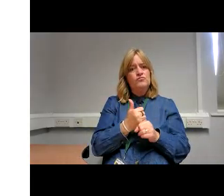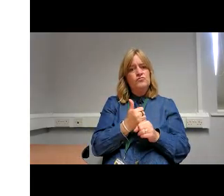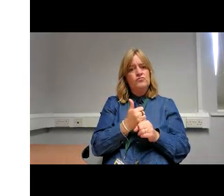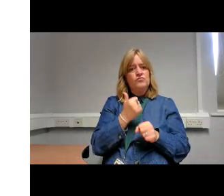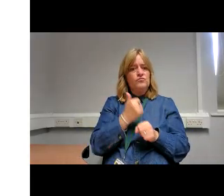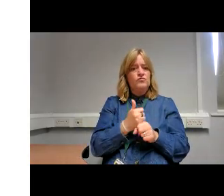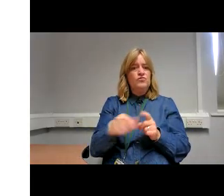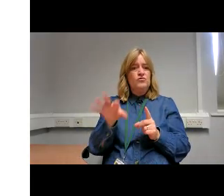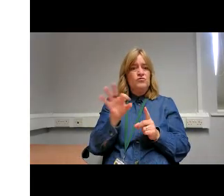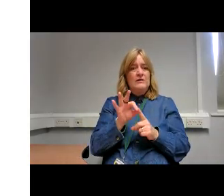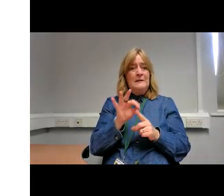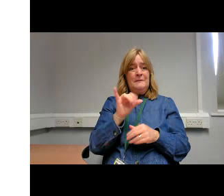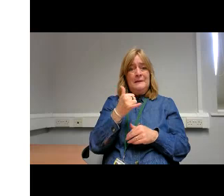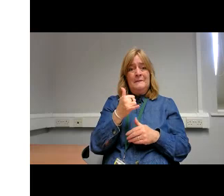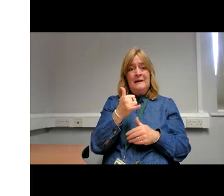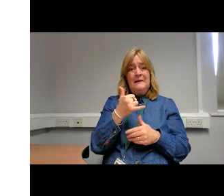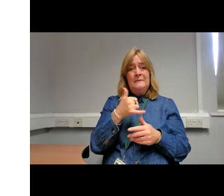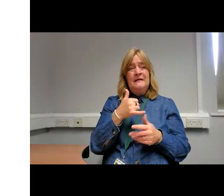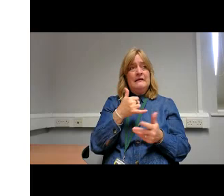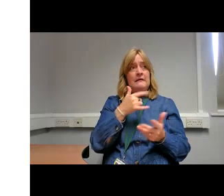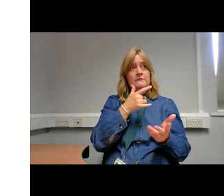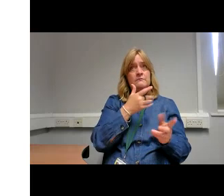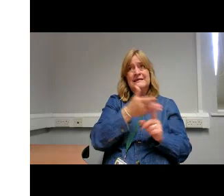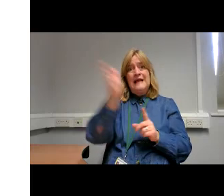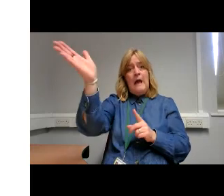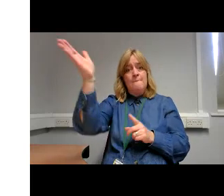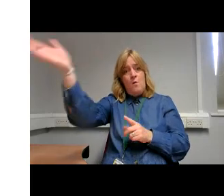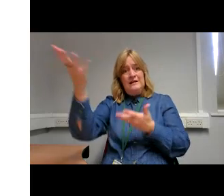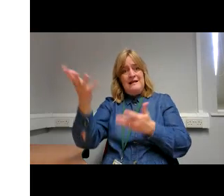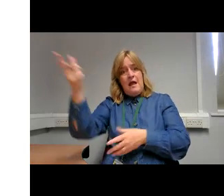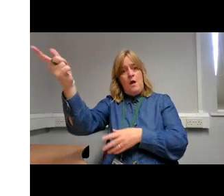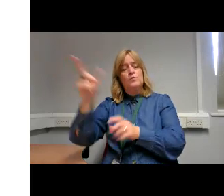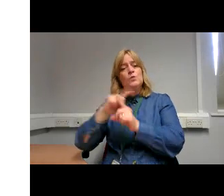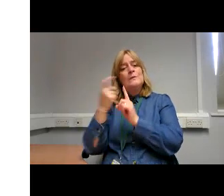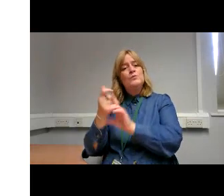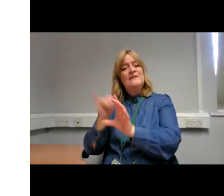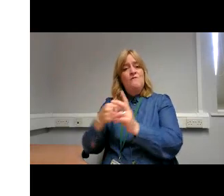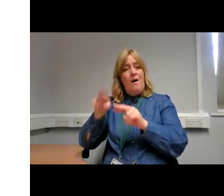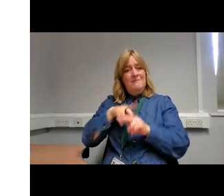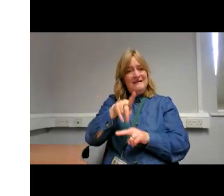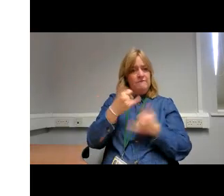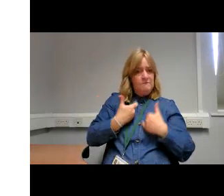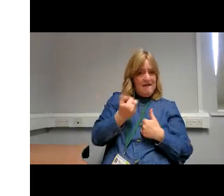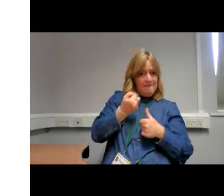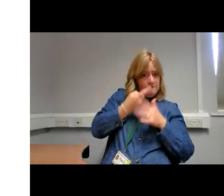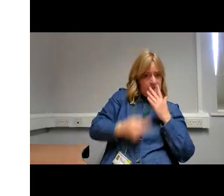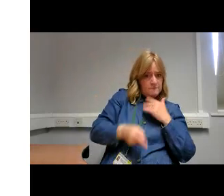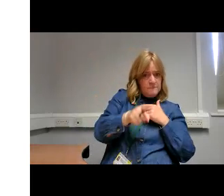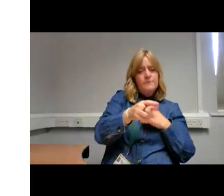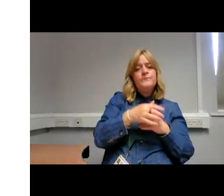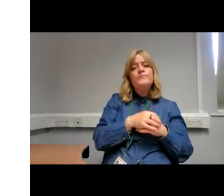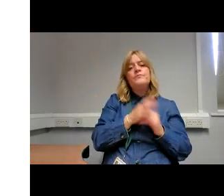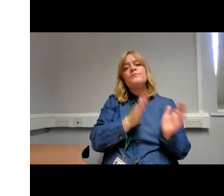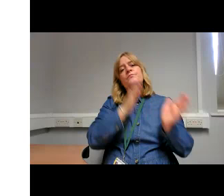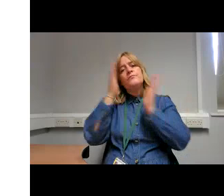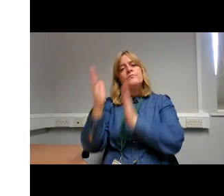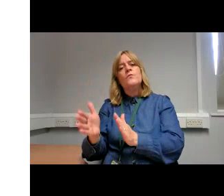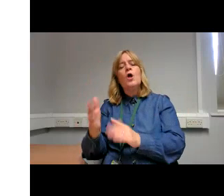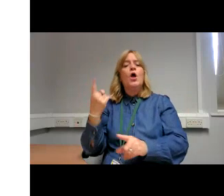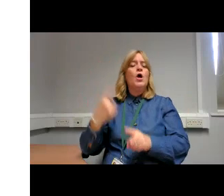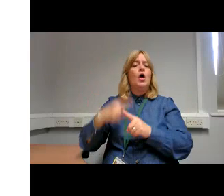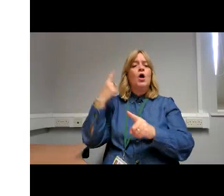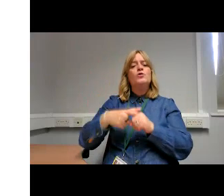may signpost patients with these conditions to see a community pharmacist. Another element is around urgent repeat med